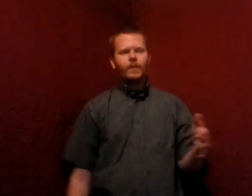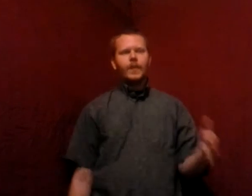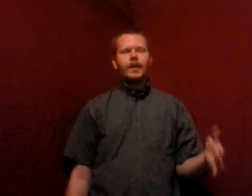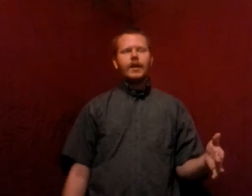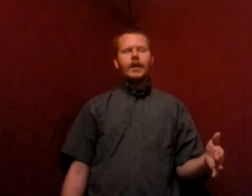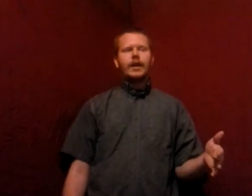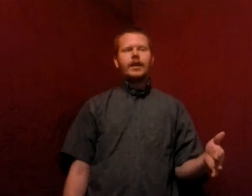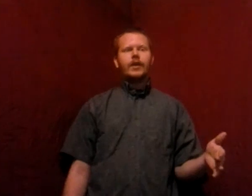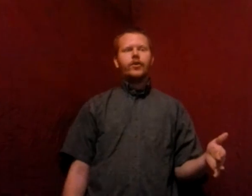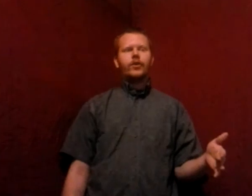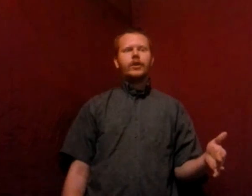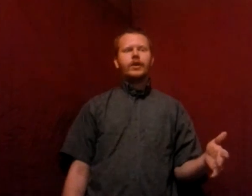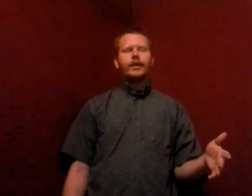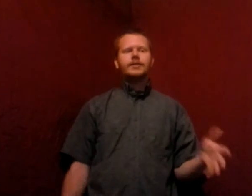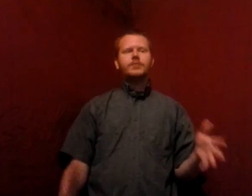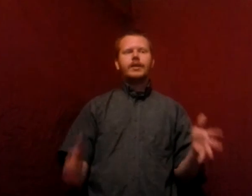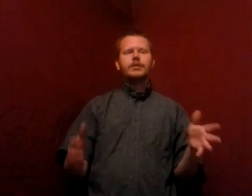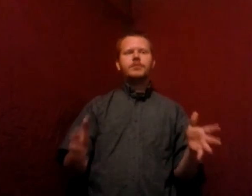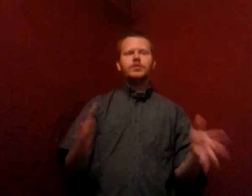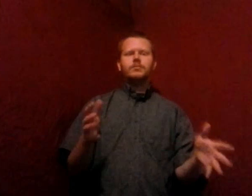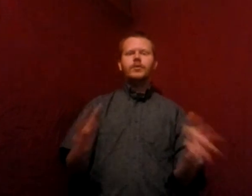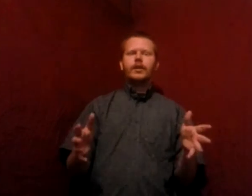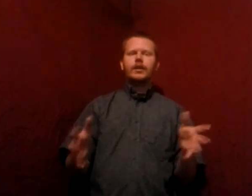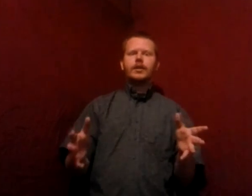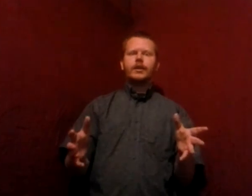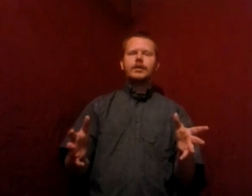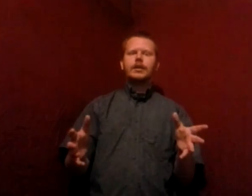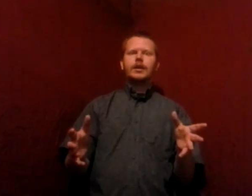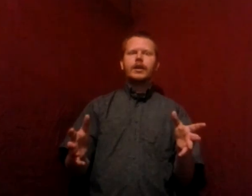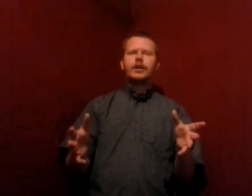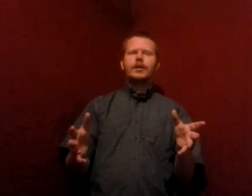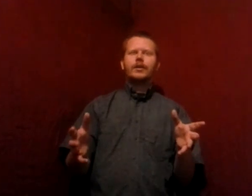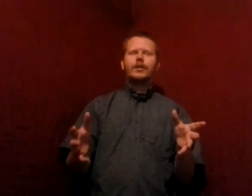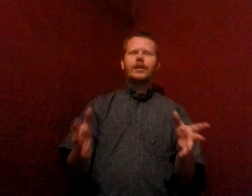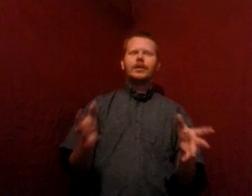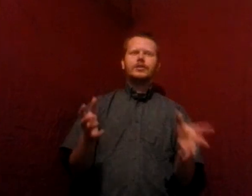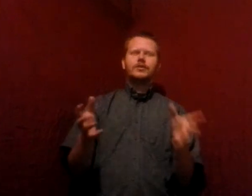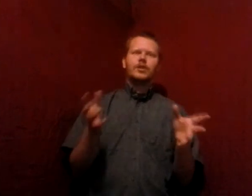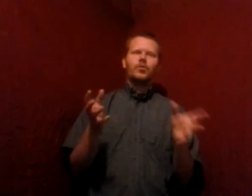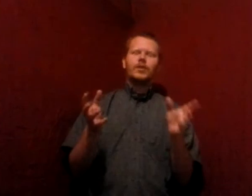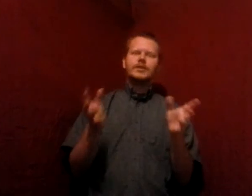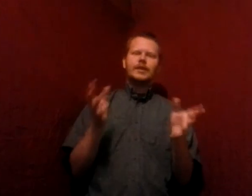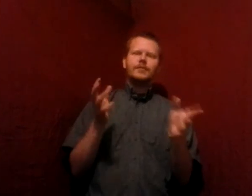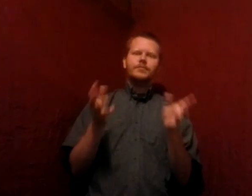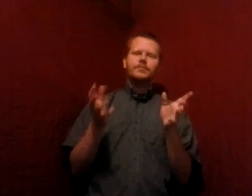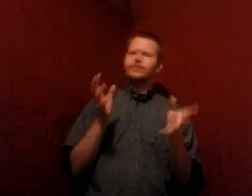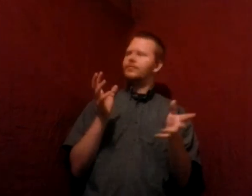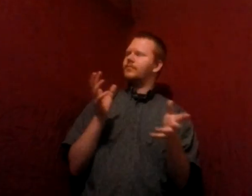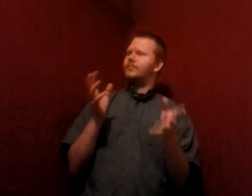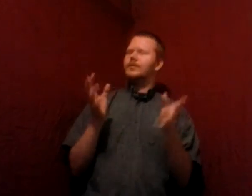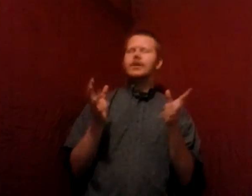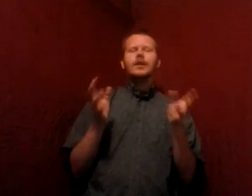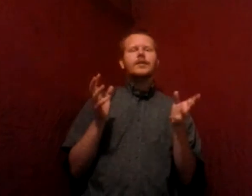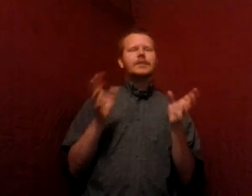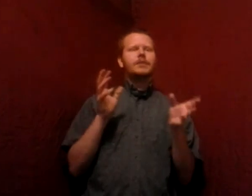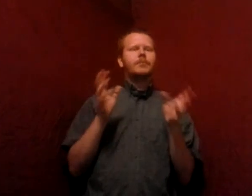and i heard like something like something was moving like like like a rusty like something